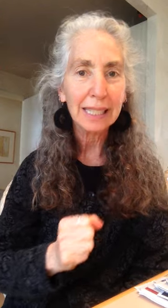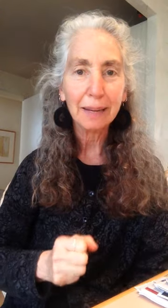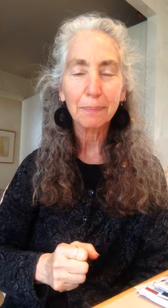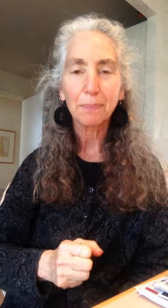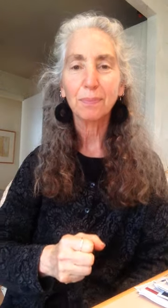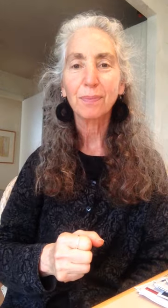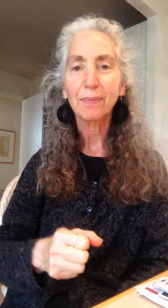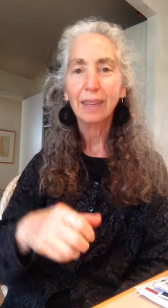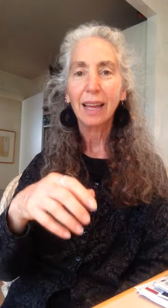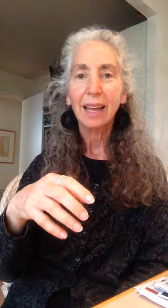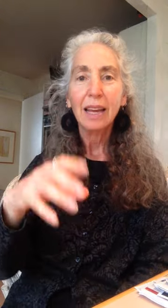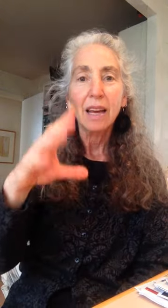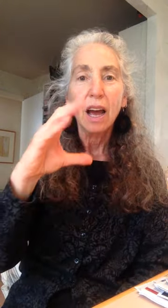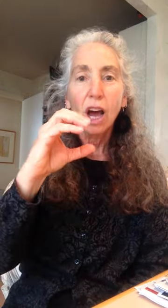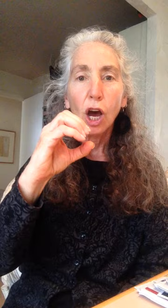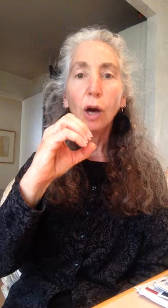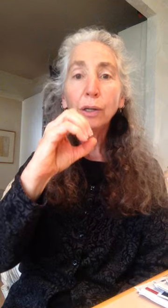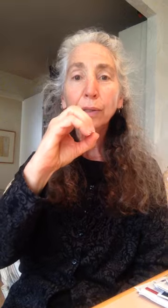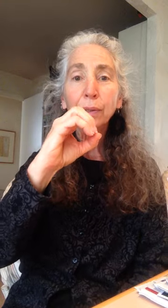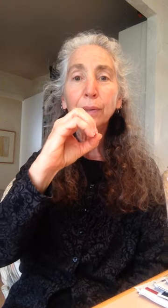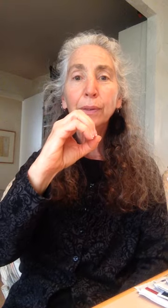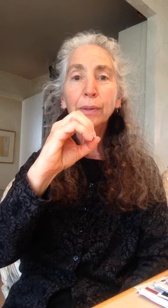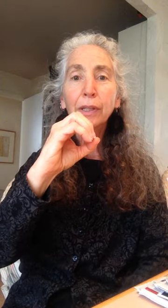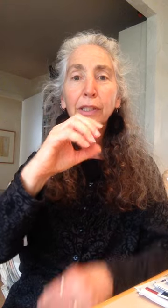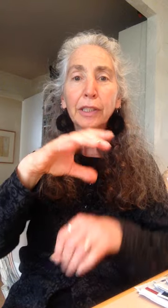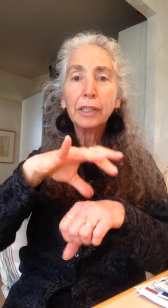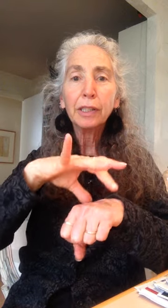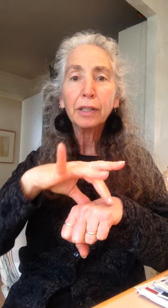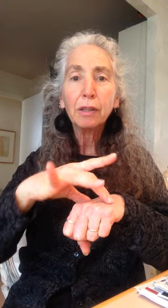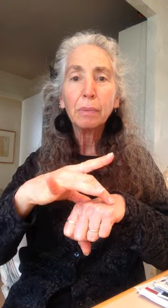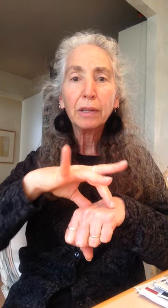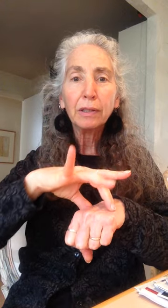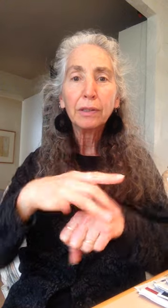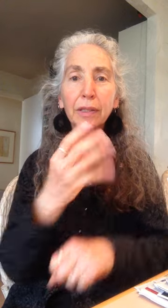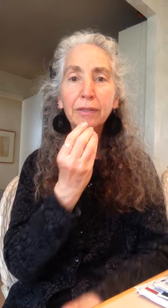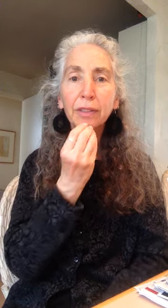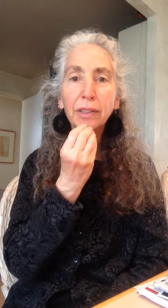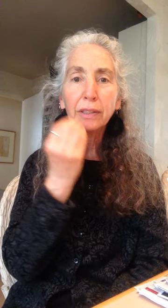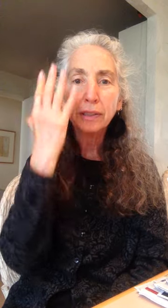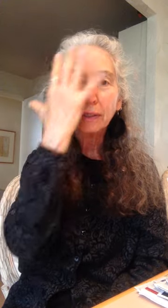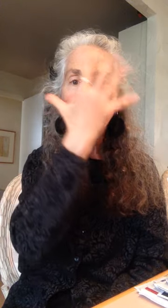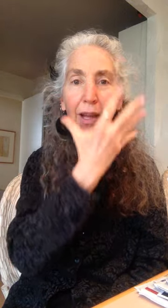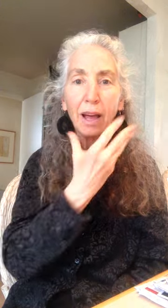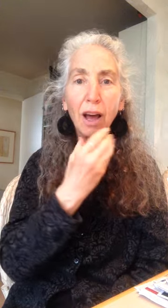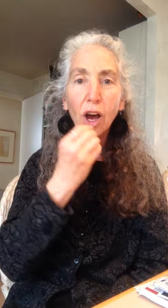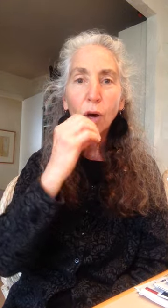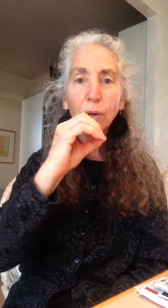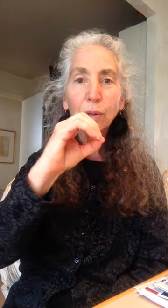see oh earth beautiful oh